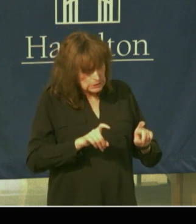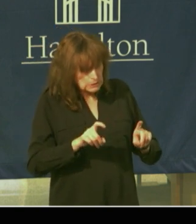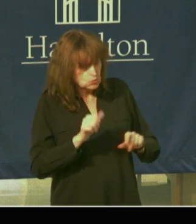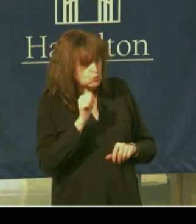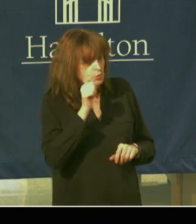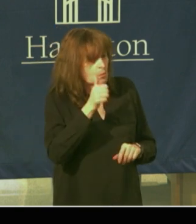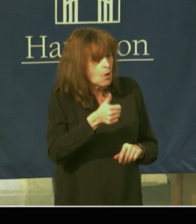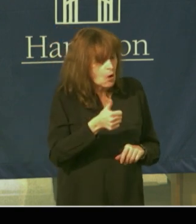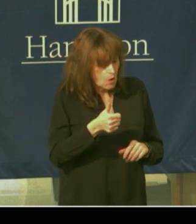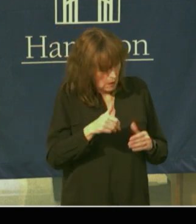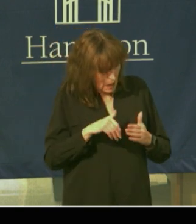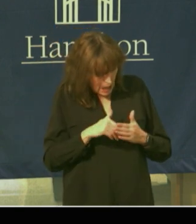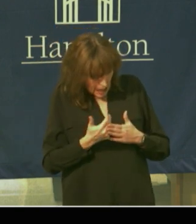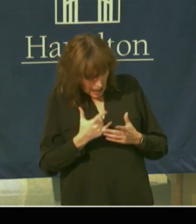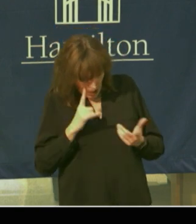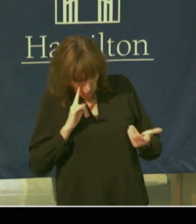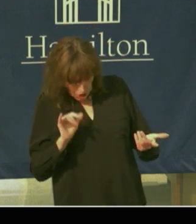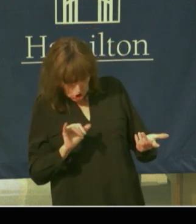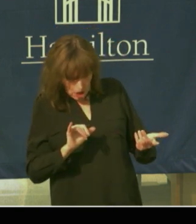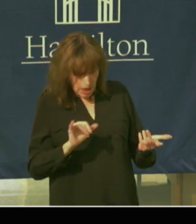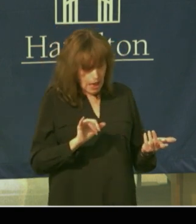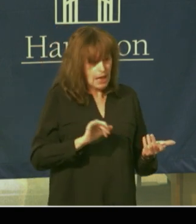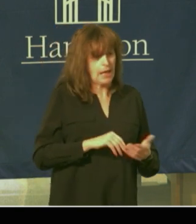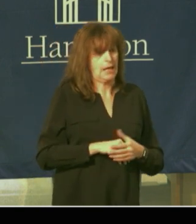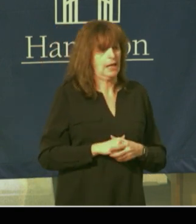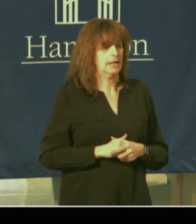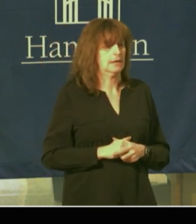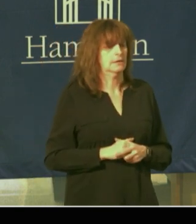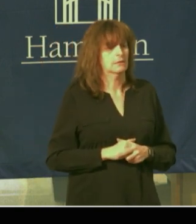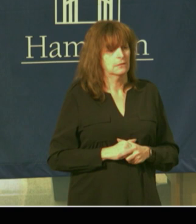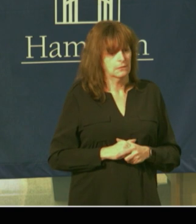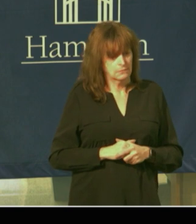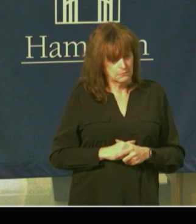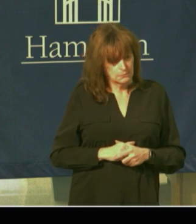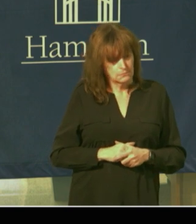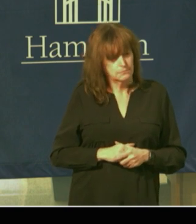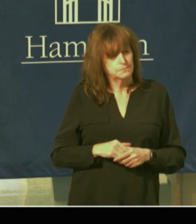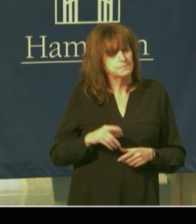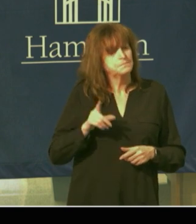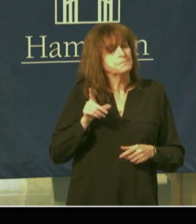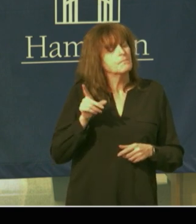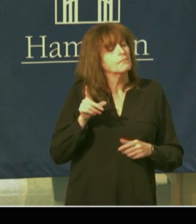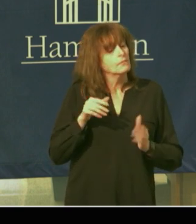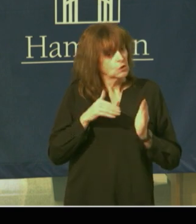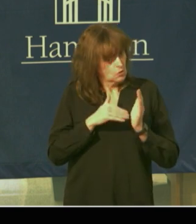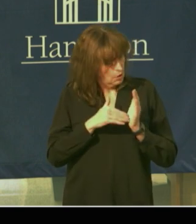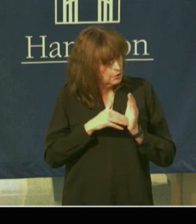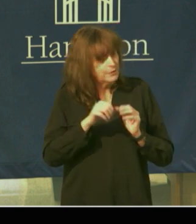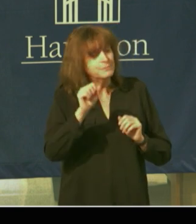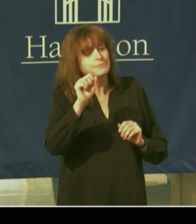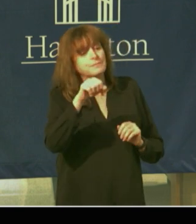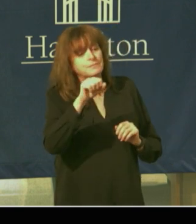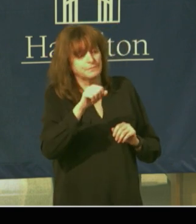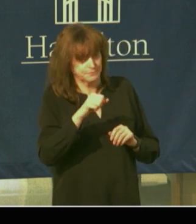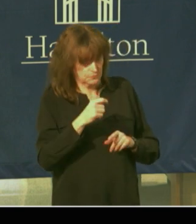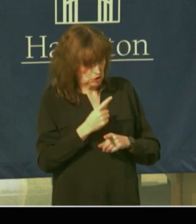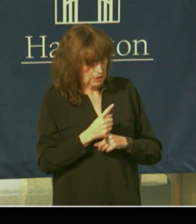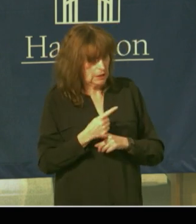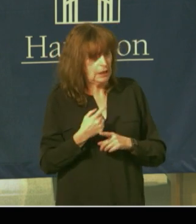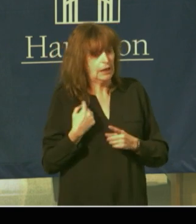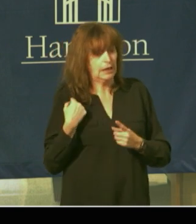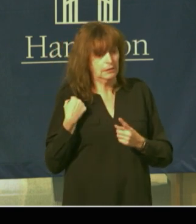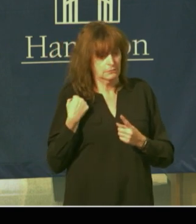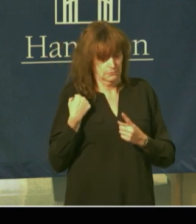Sure. Well, people have been tested now for several weeks. Seems like forever, but I know it's not that